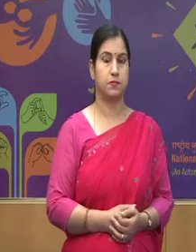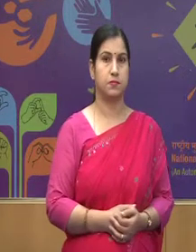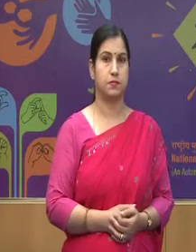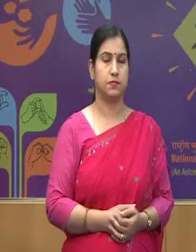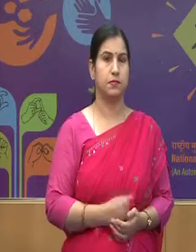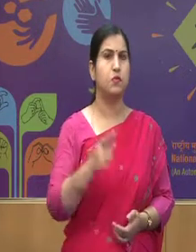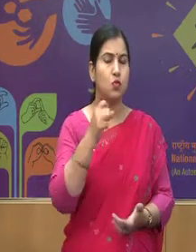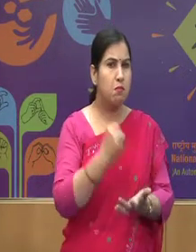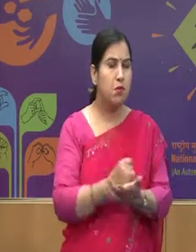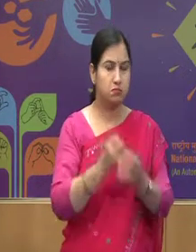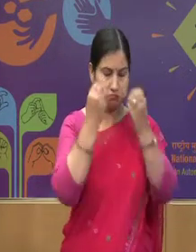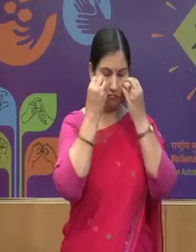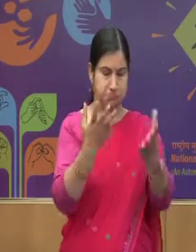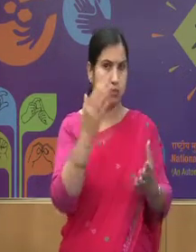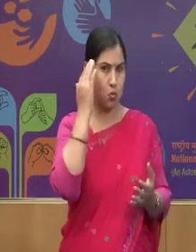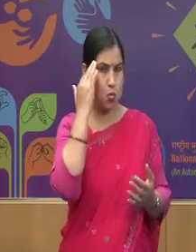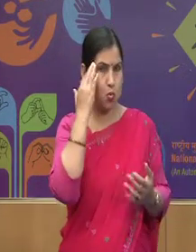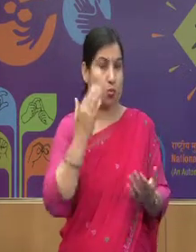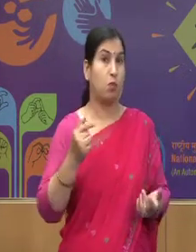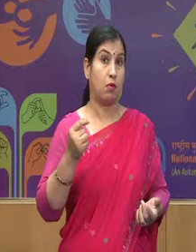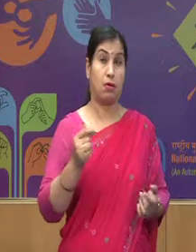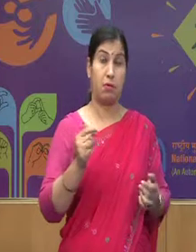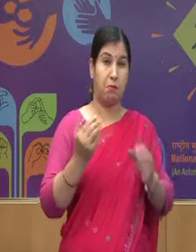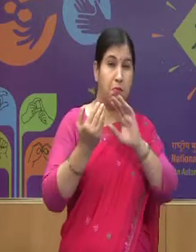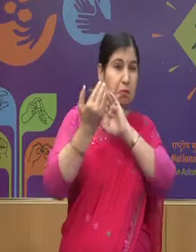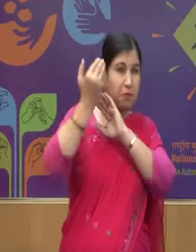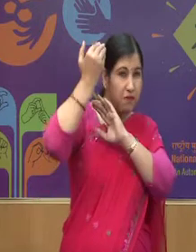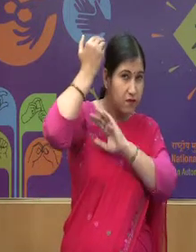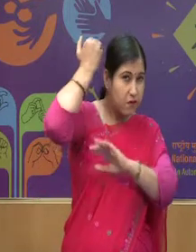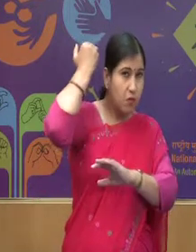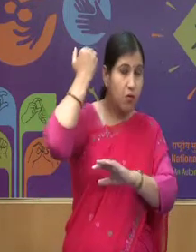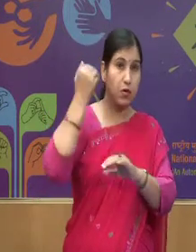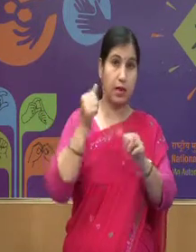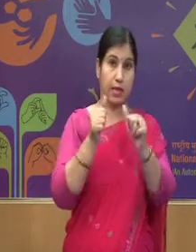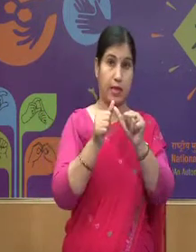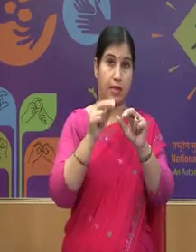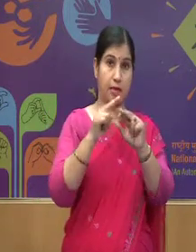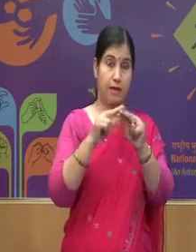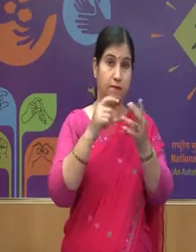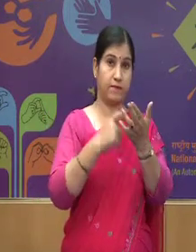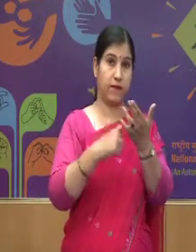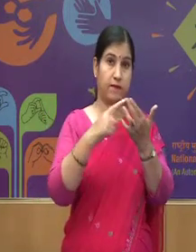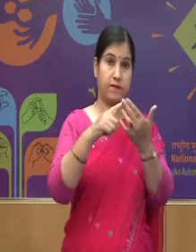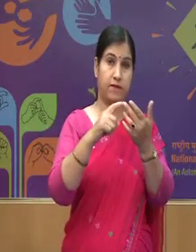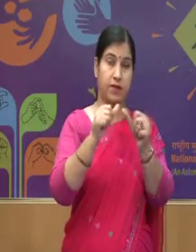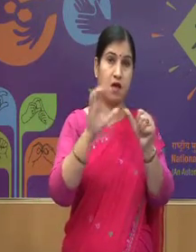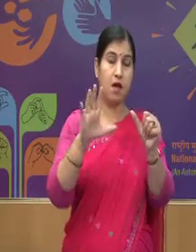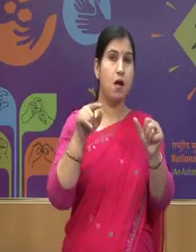You must be surprised to know that once upon a time, Africa was called as the